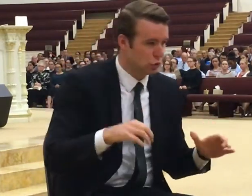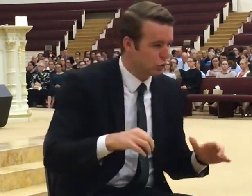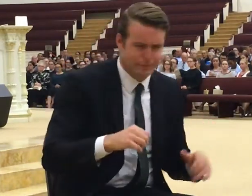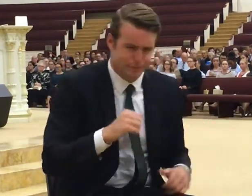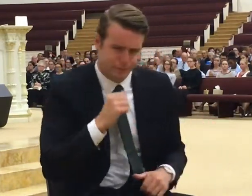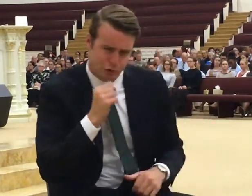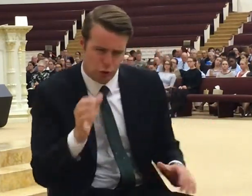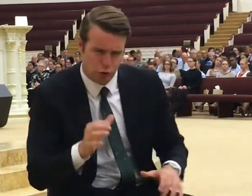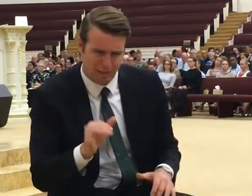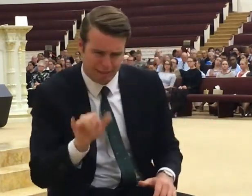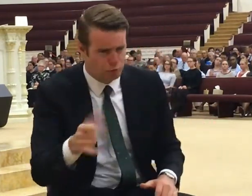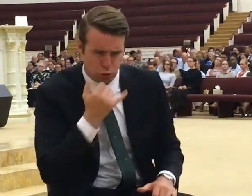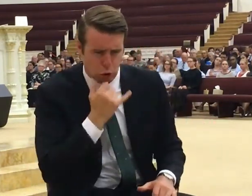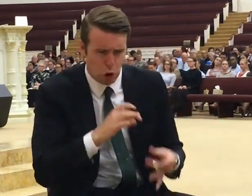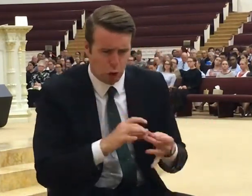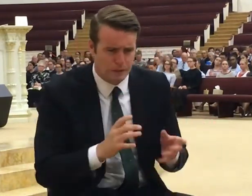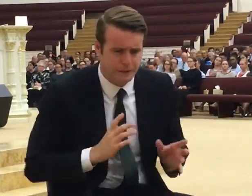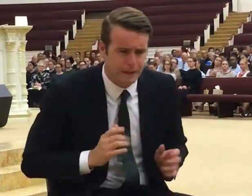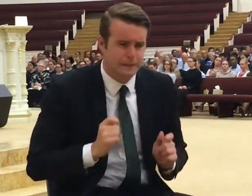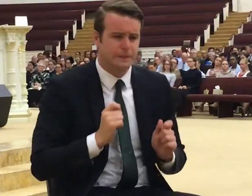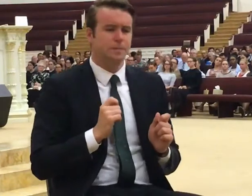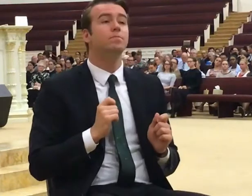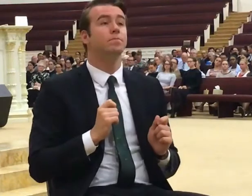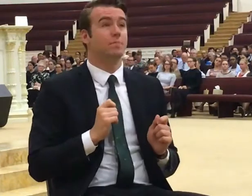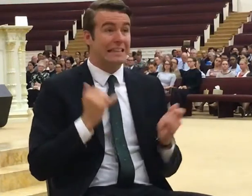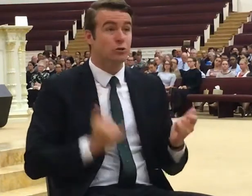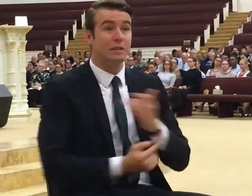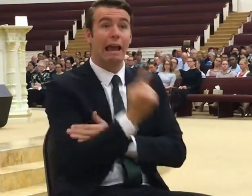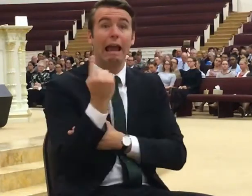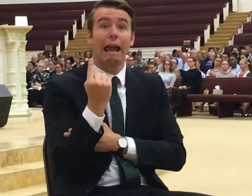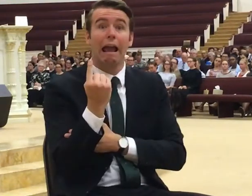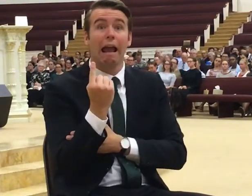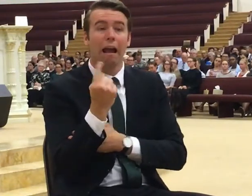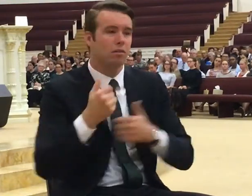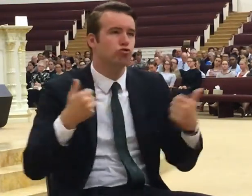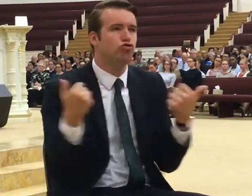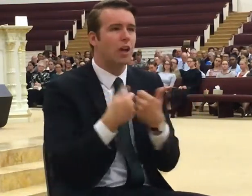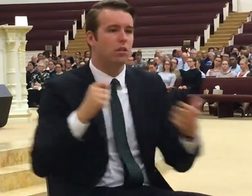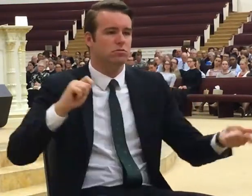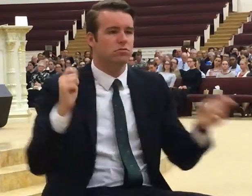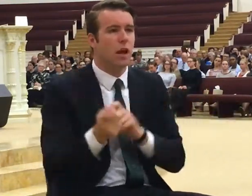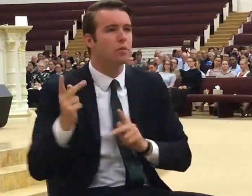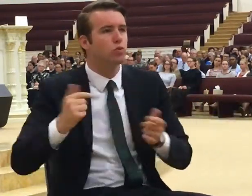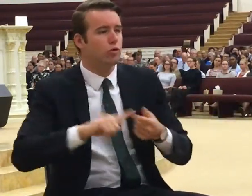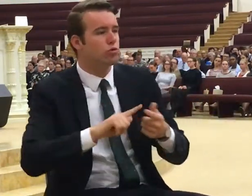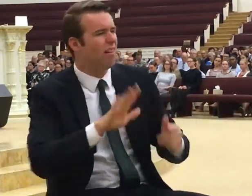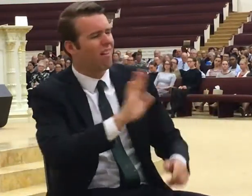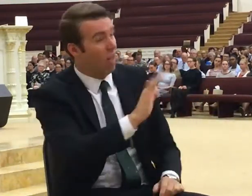being challenged and changed and reworked.